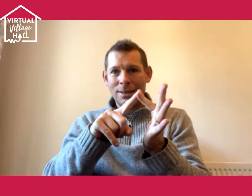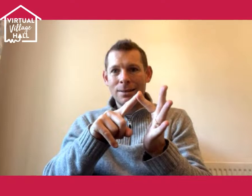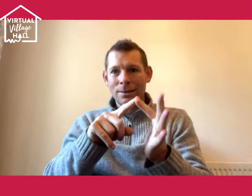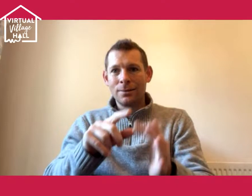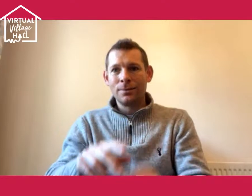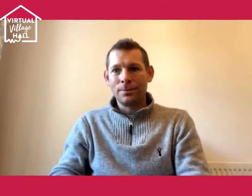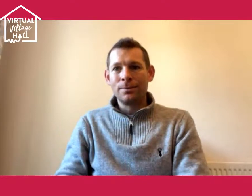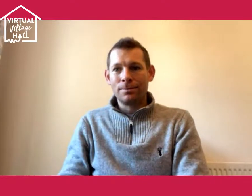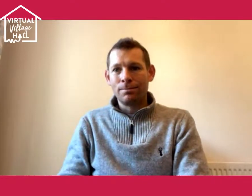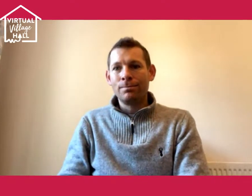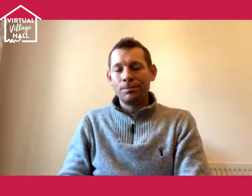Bonnie.